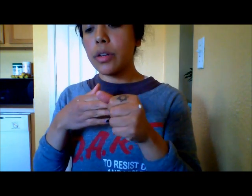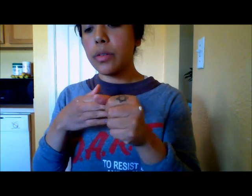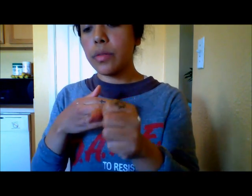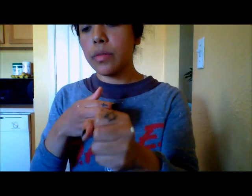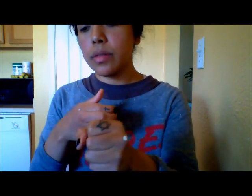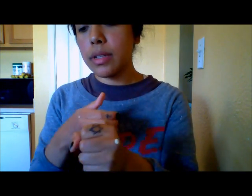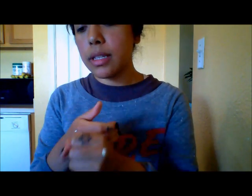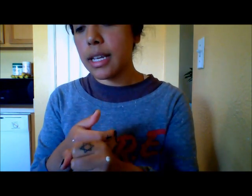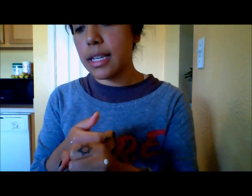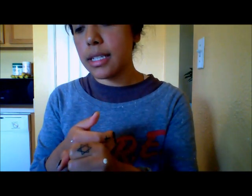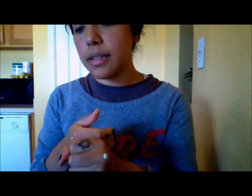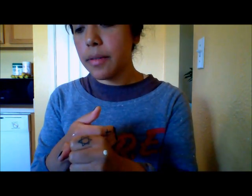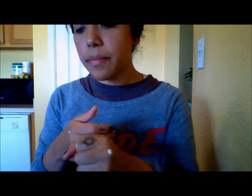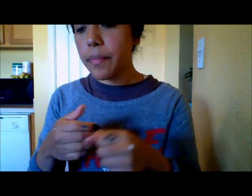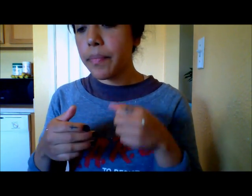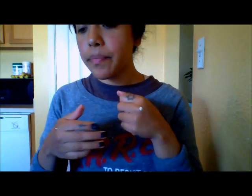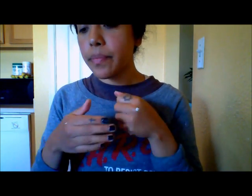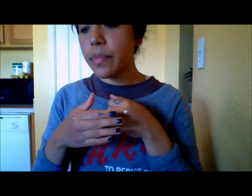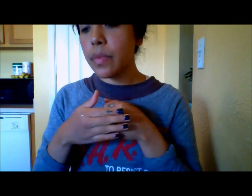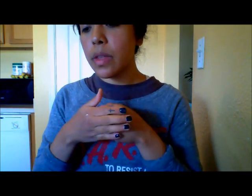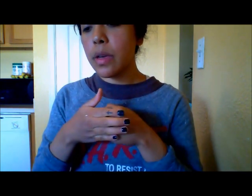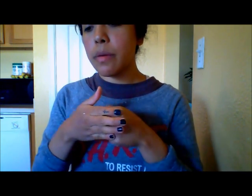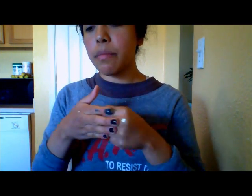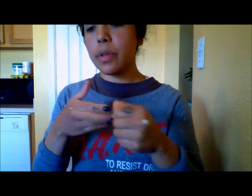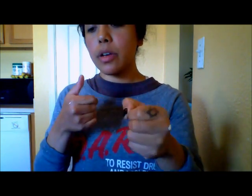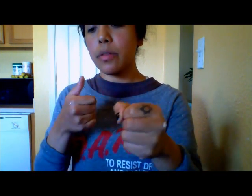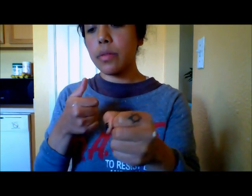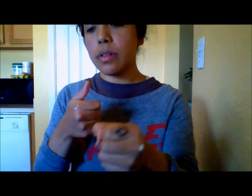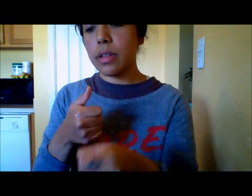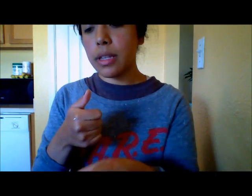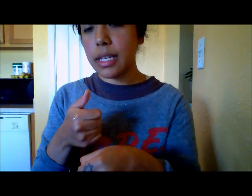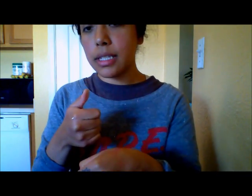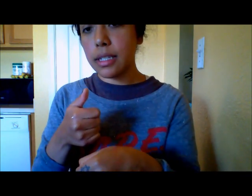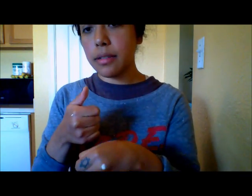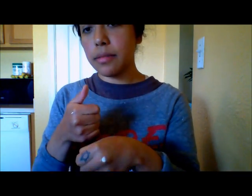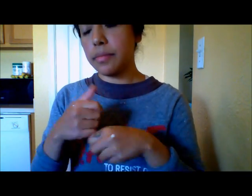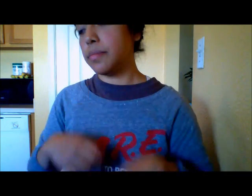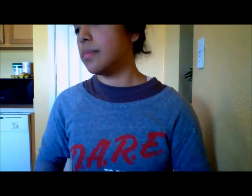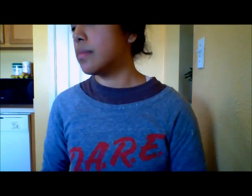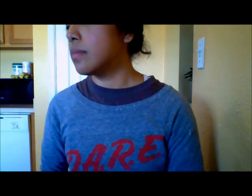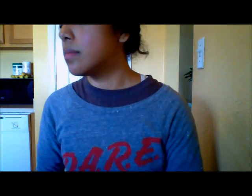Blow the engine. Blow the engine.